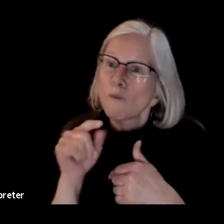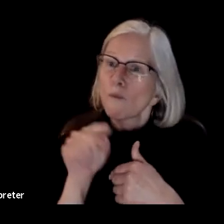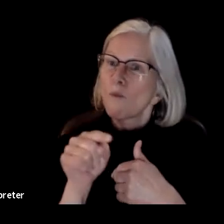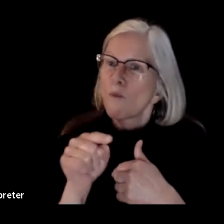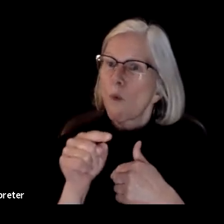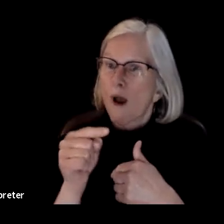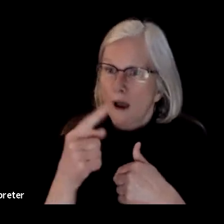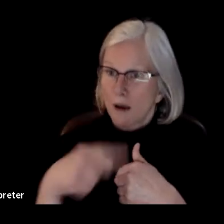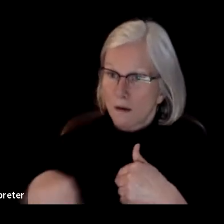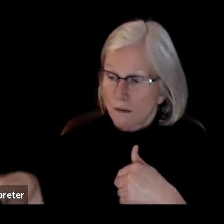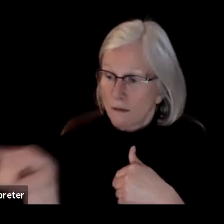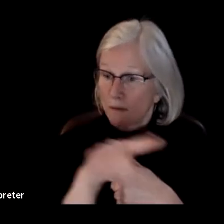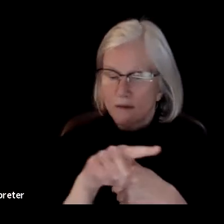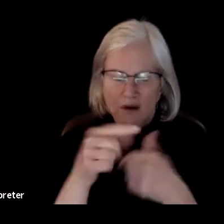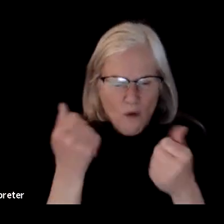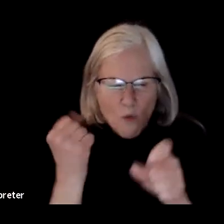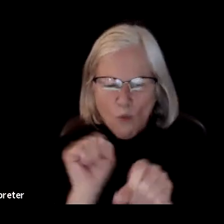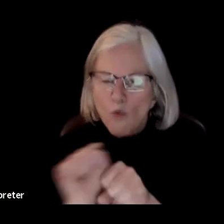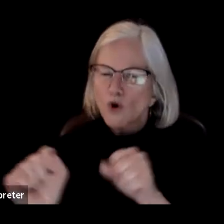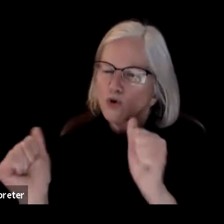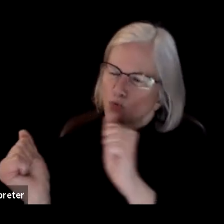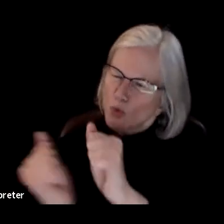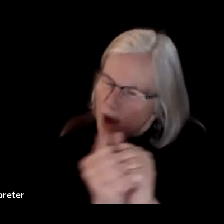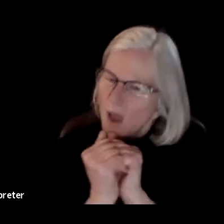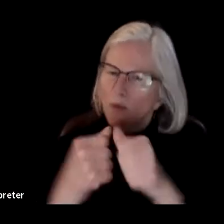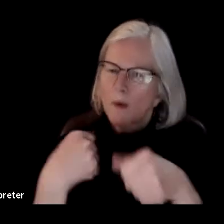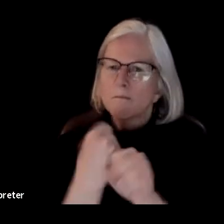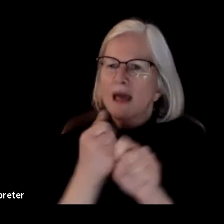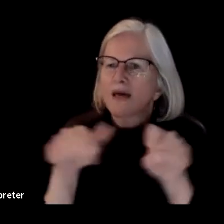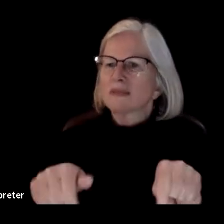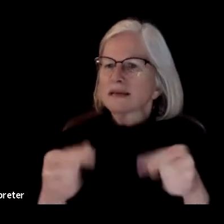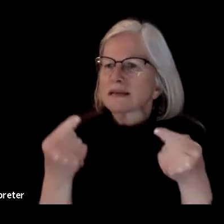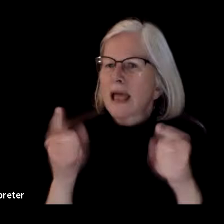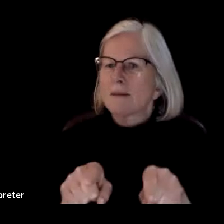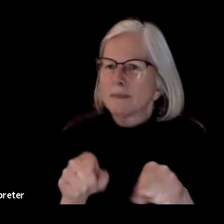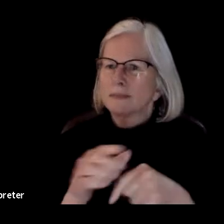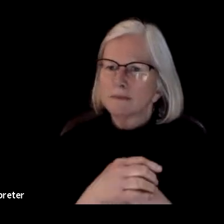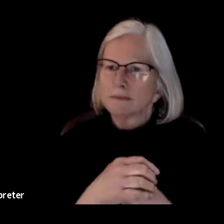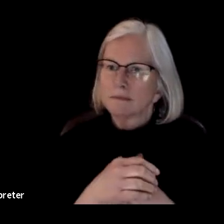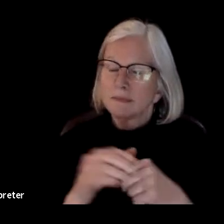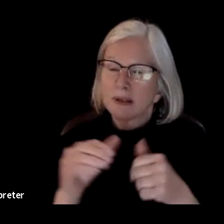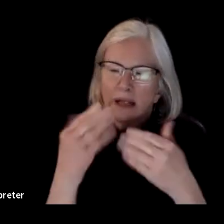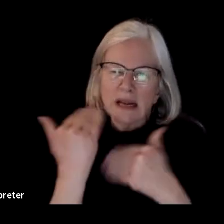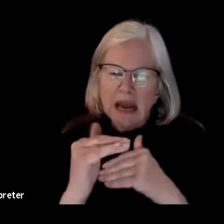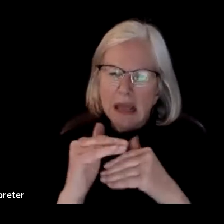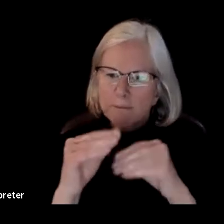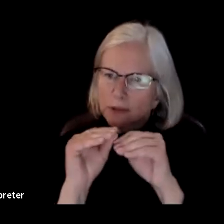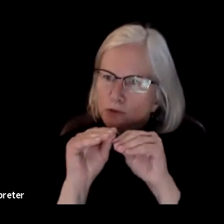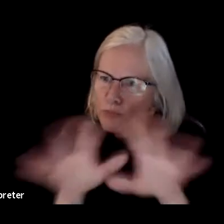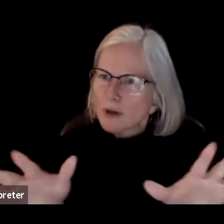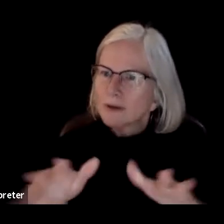Minnesotans have made. Limiting the spread of the virus means fewer cases,